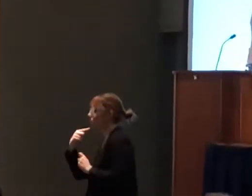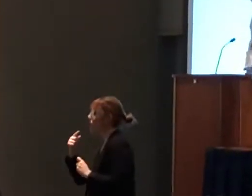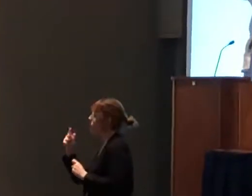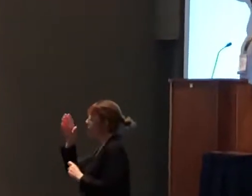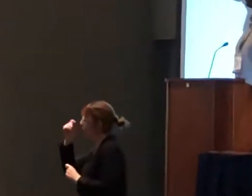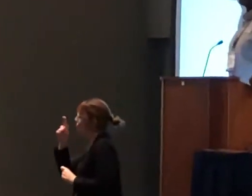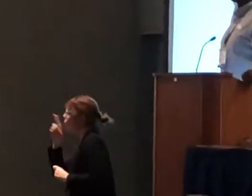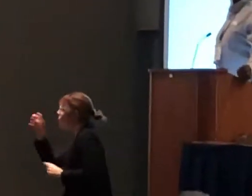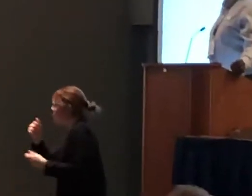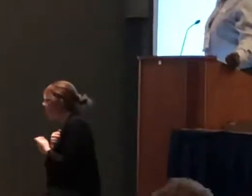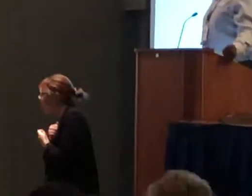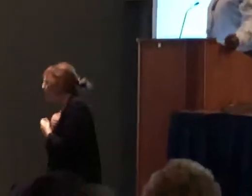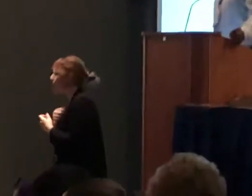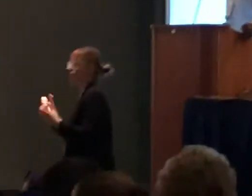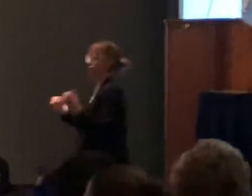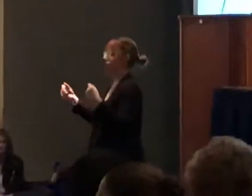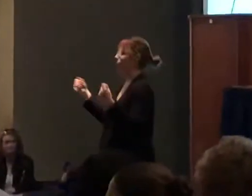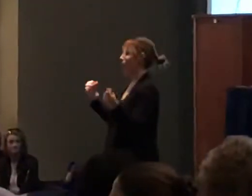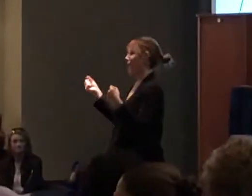loving?